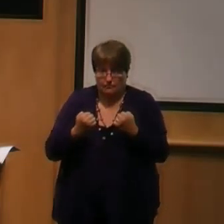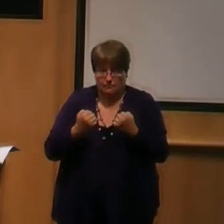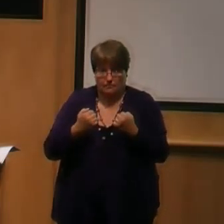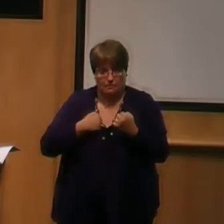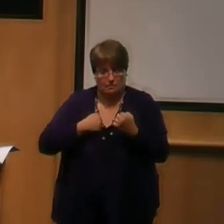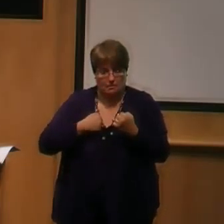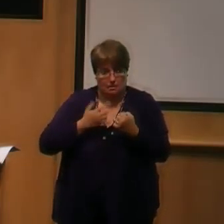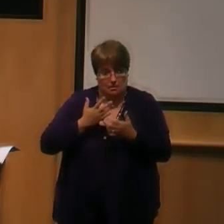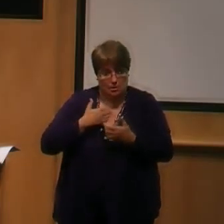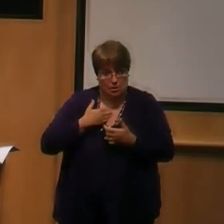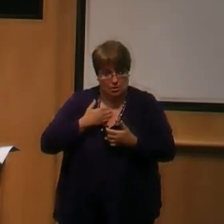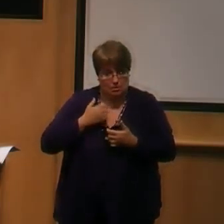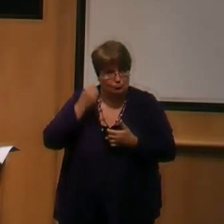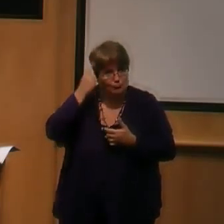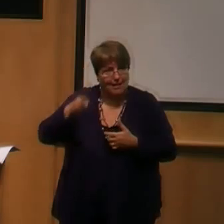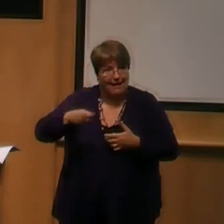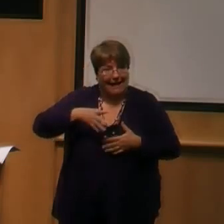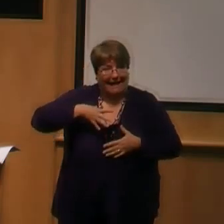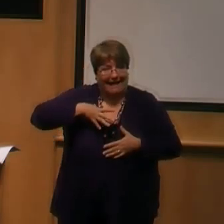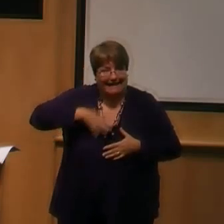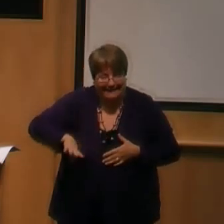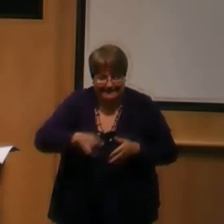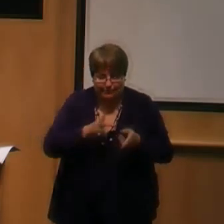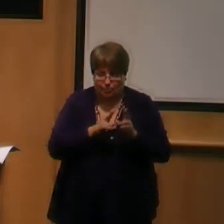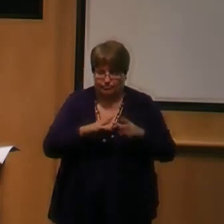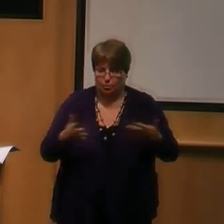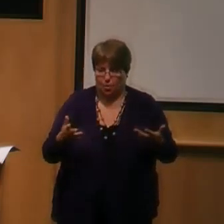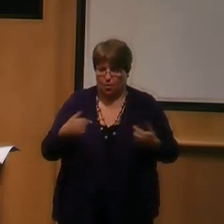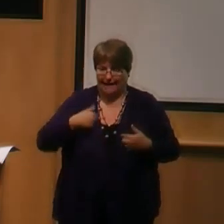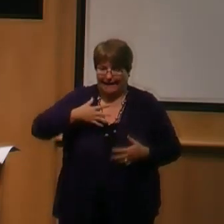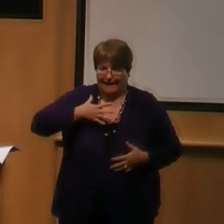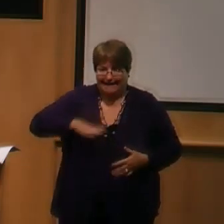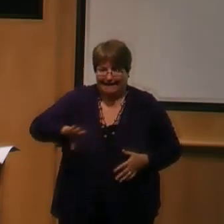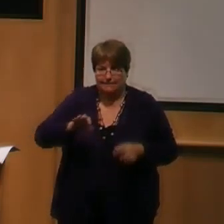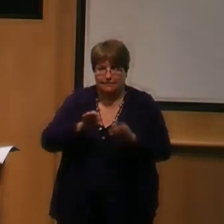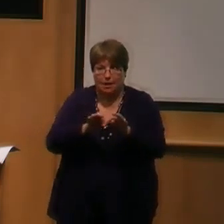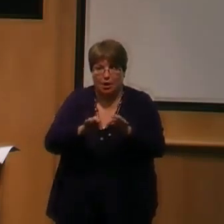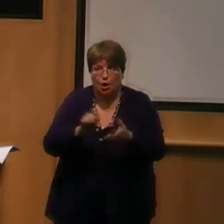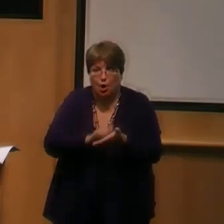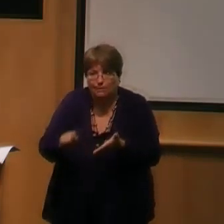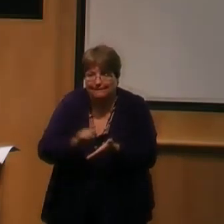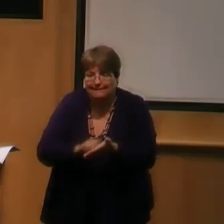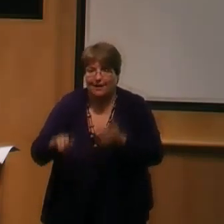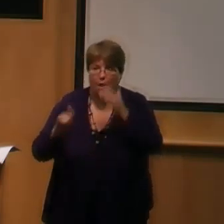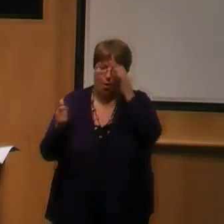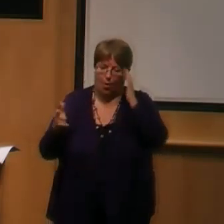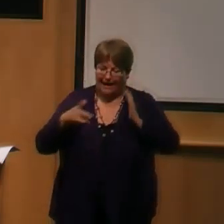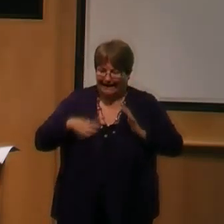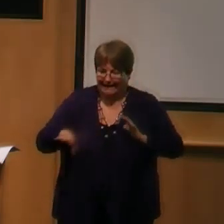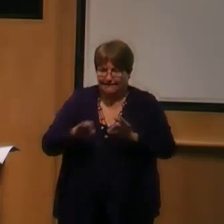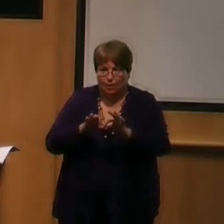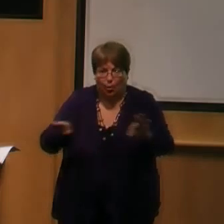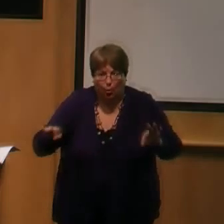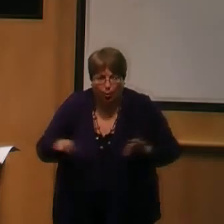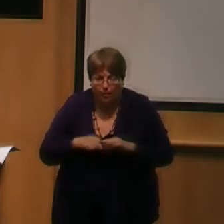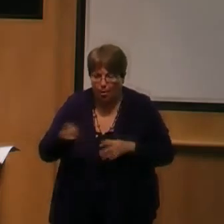college and realize that there was support there, that they needed. I can't really get a lot of time,